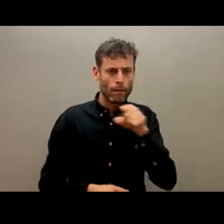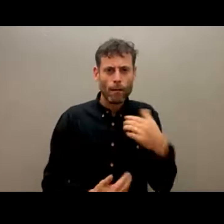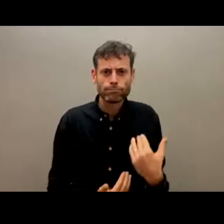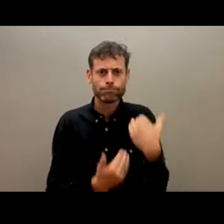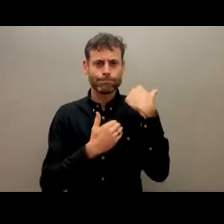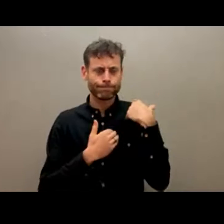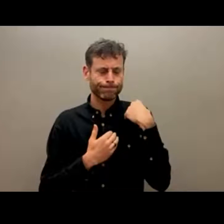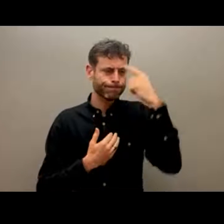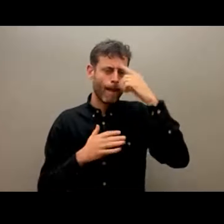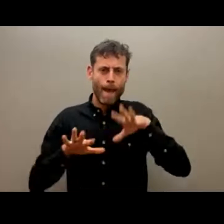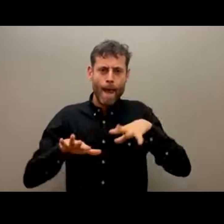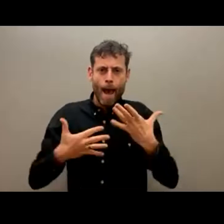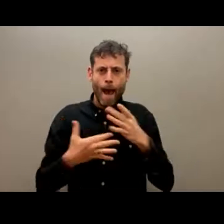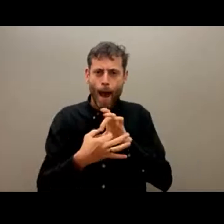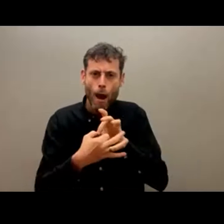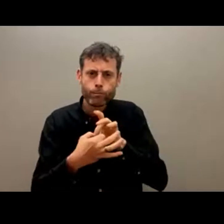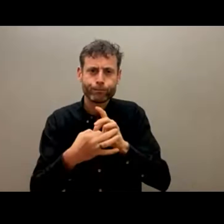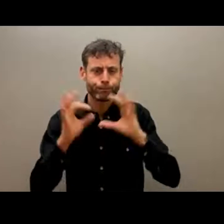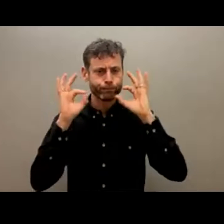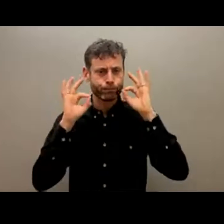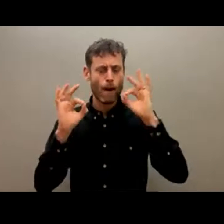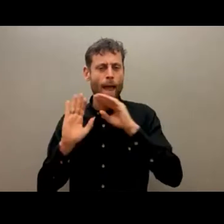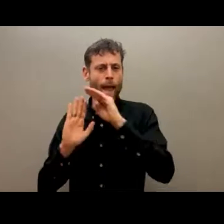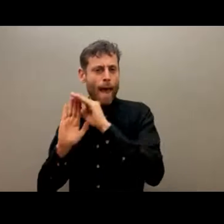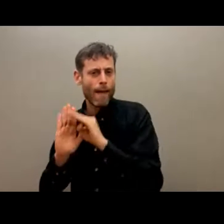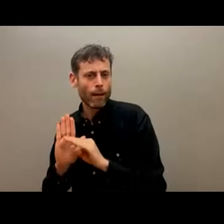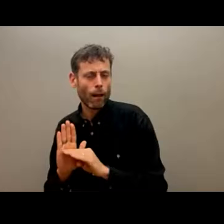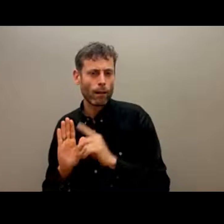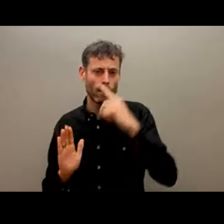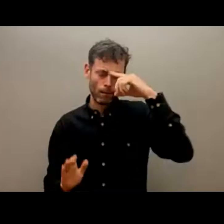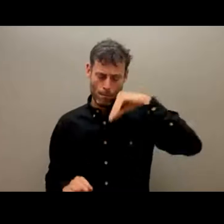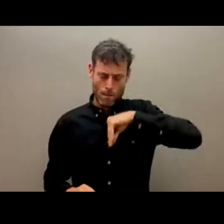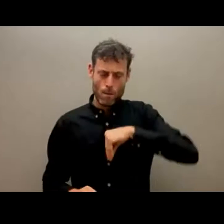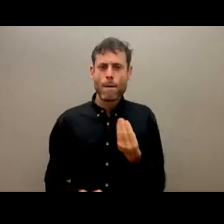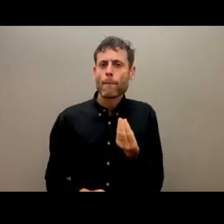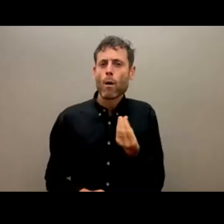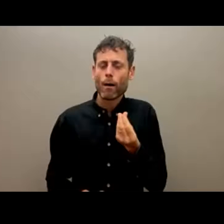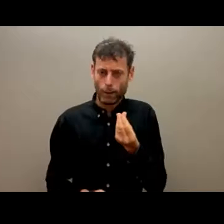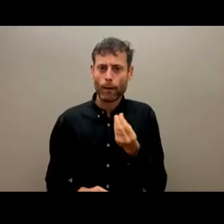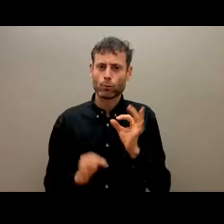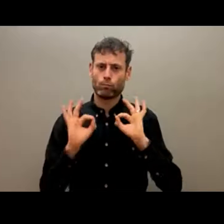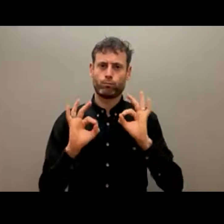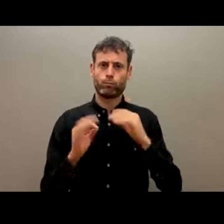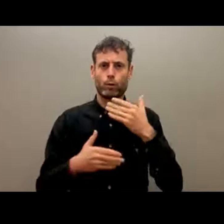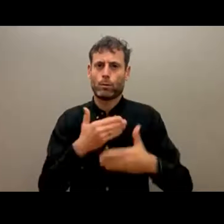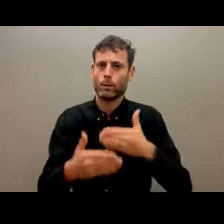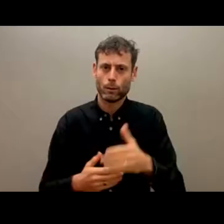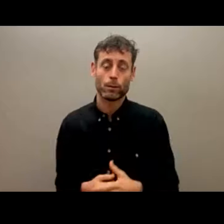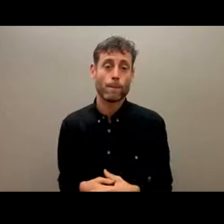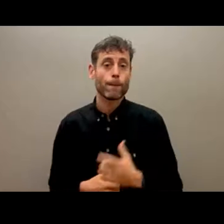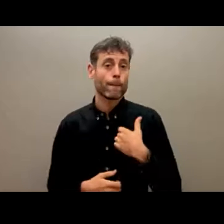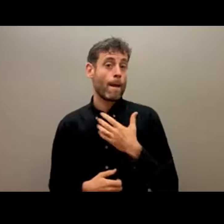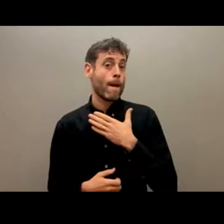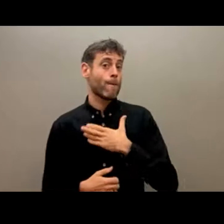to Viatores for the invite to speak a little and then to moderate the coming sessions, which I